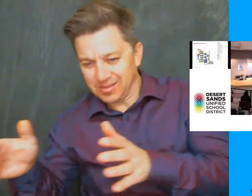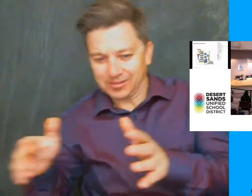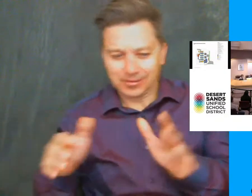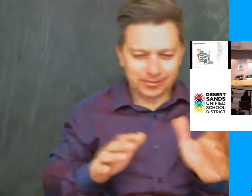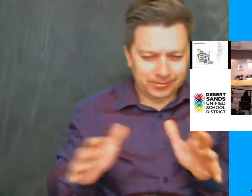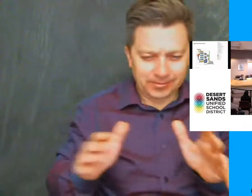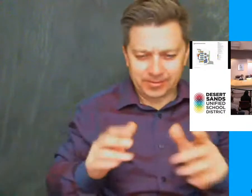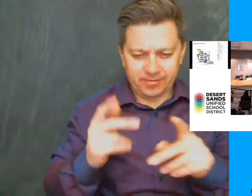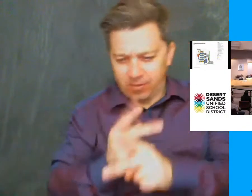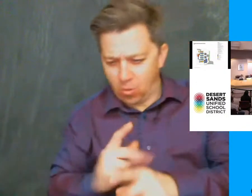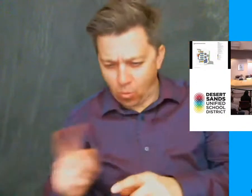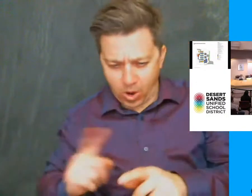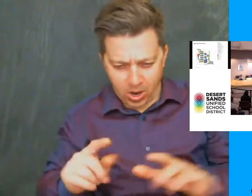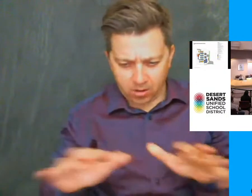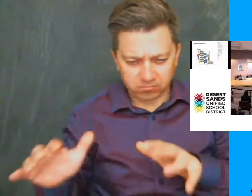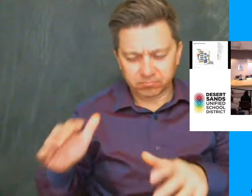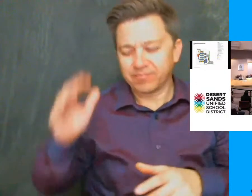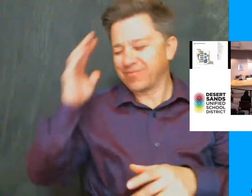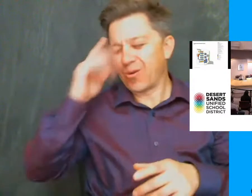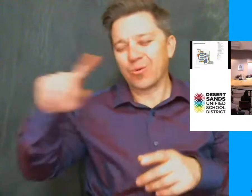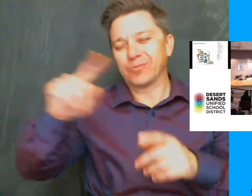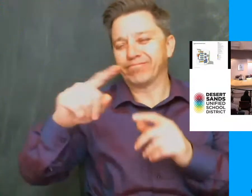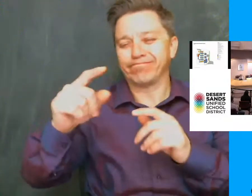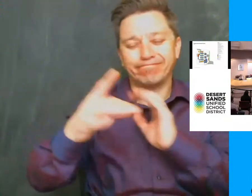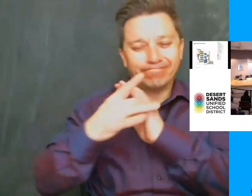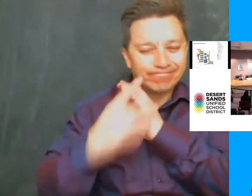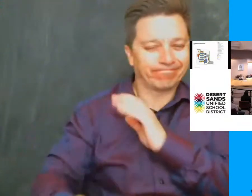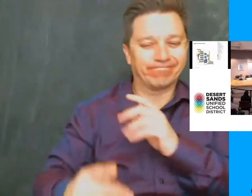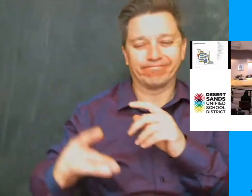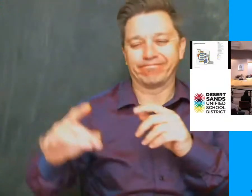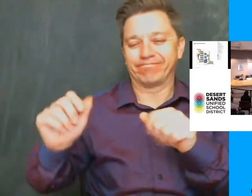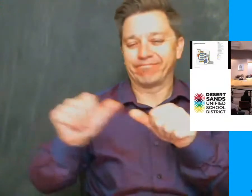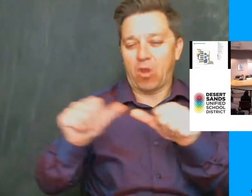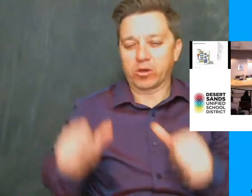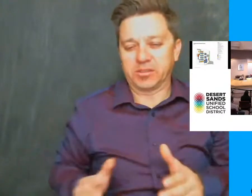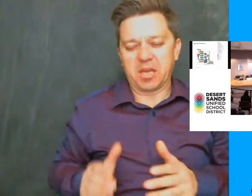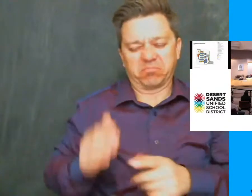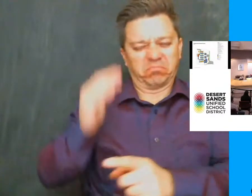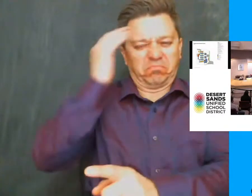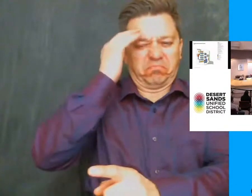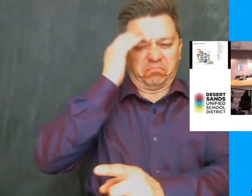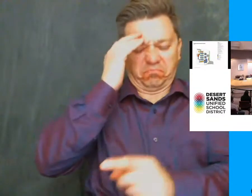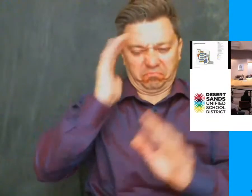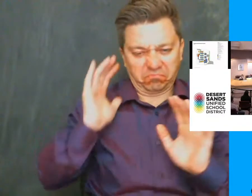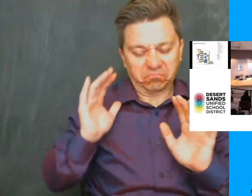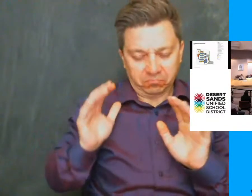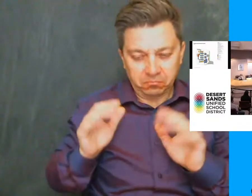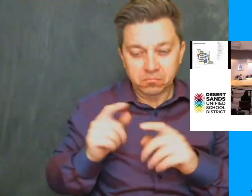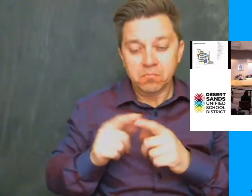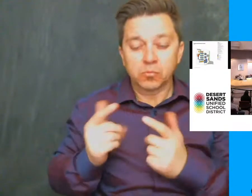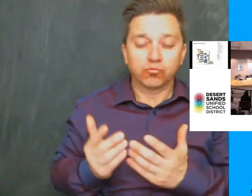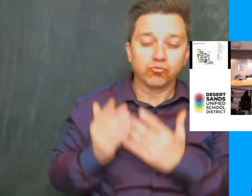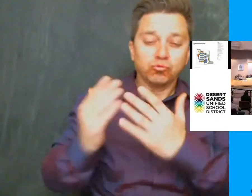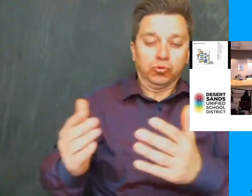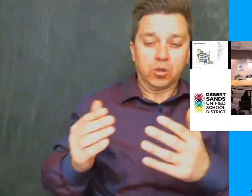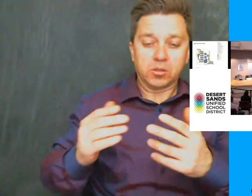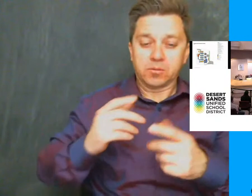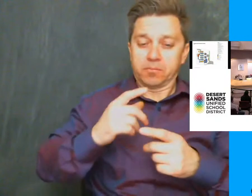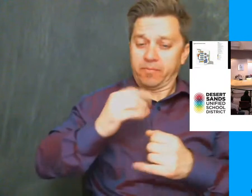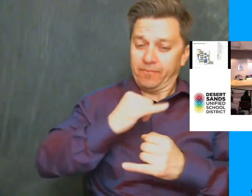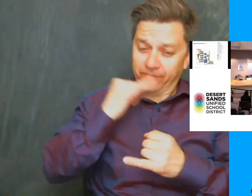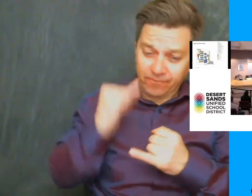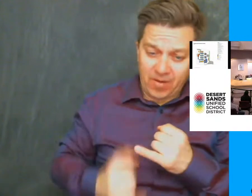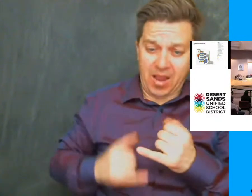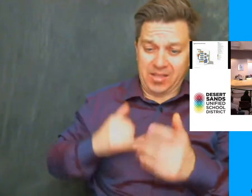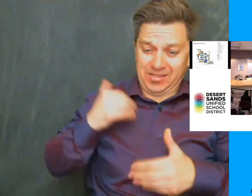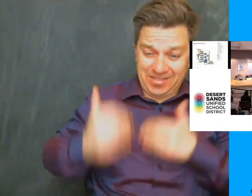and I know you guys are architects, you're great. I would like to suggest that when we finally get to that point,